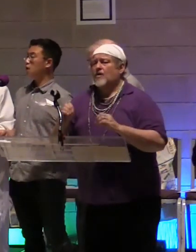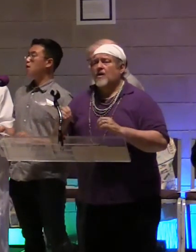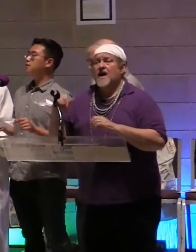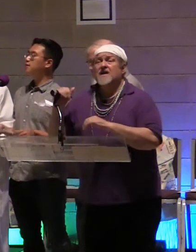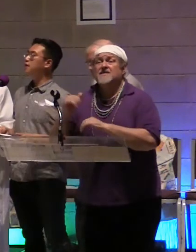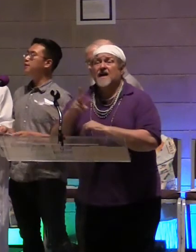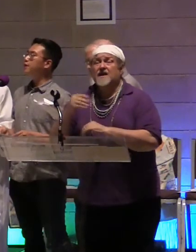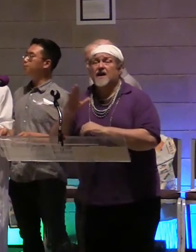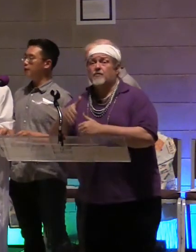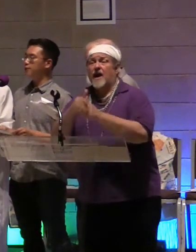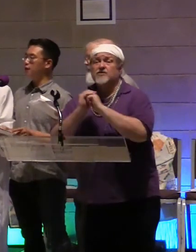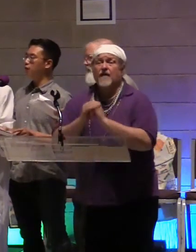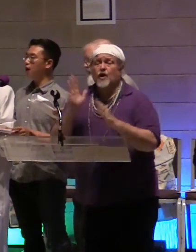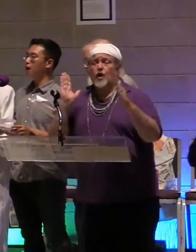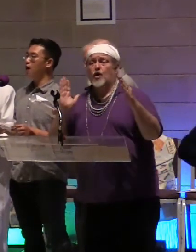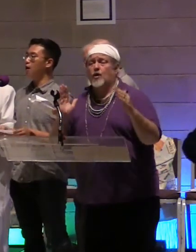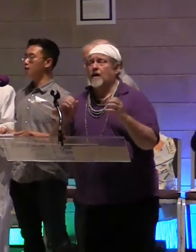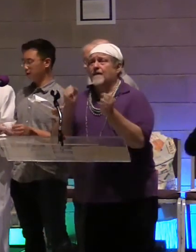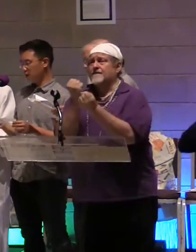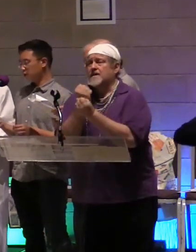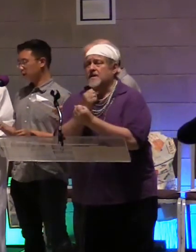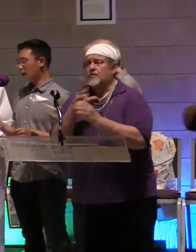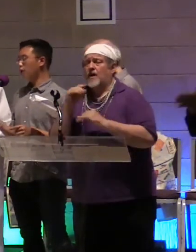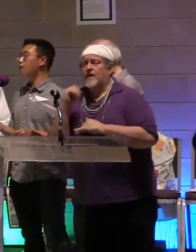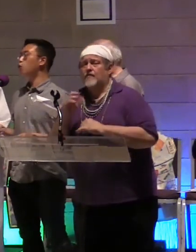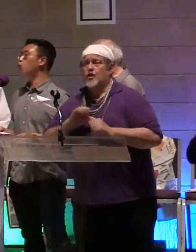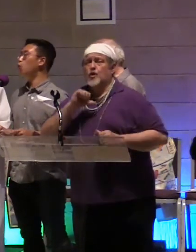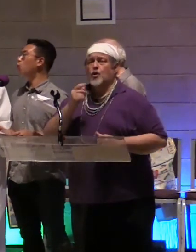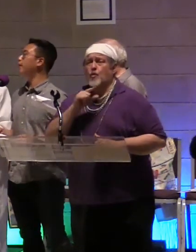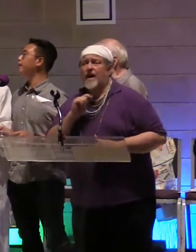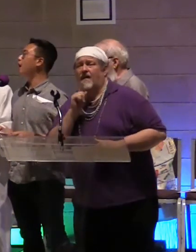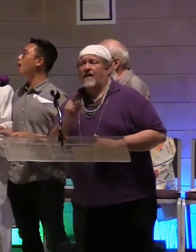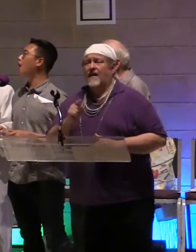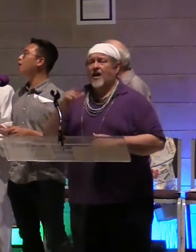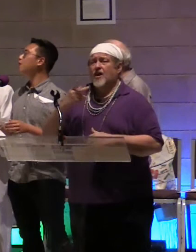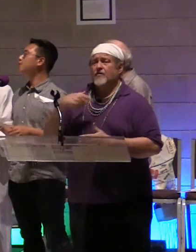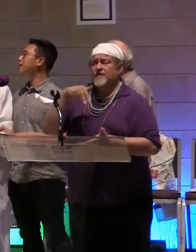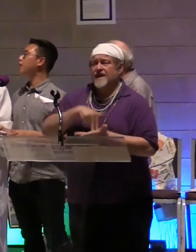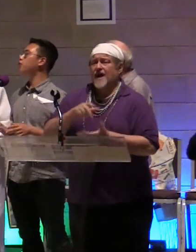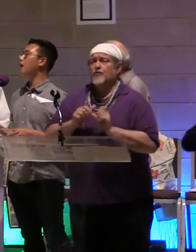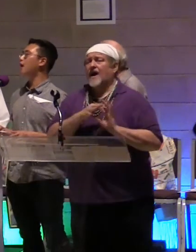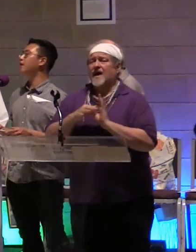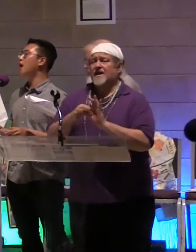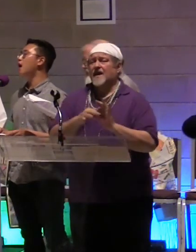Oh, Sending prayers of love, proud of who we are. We